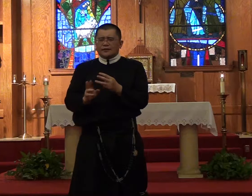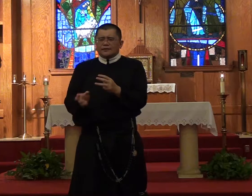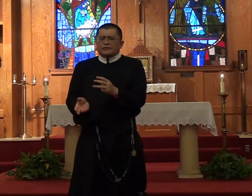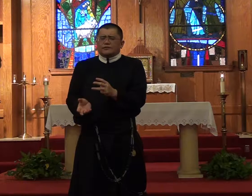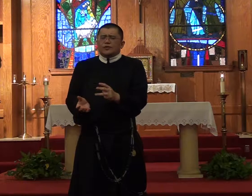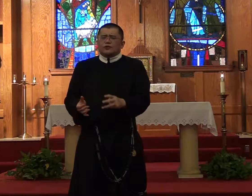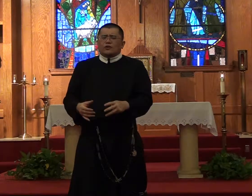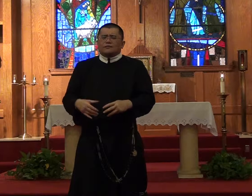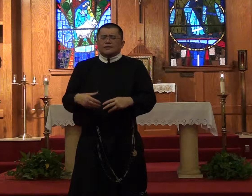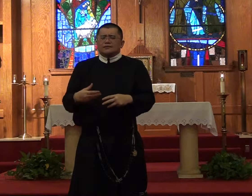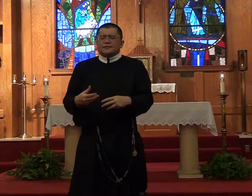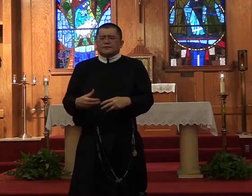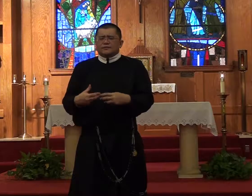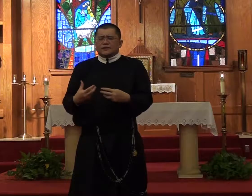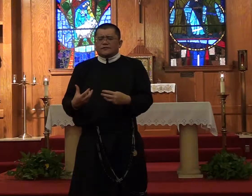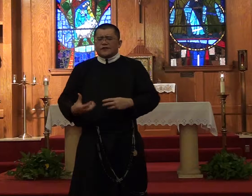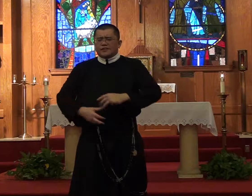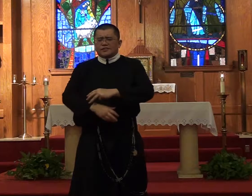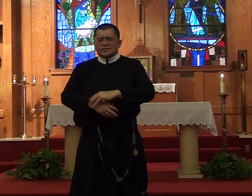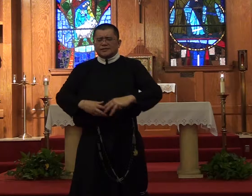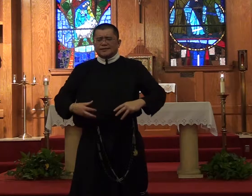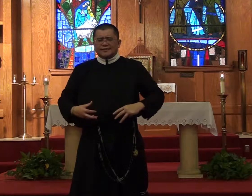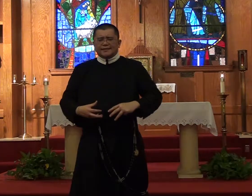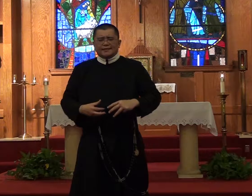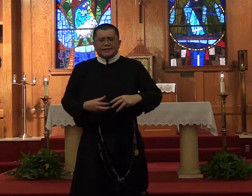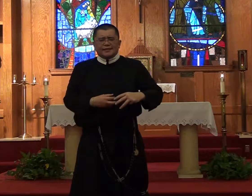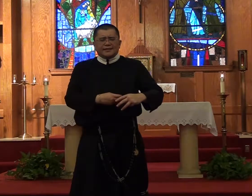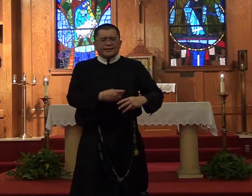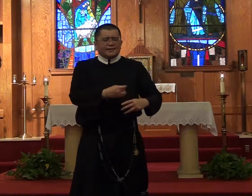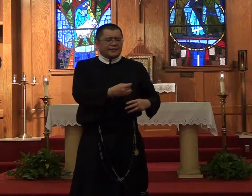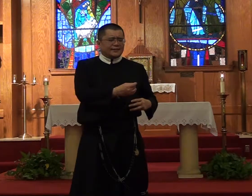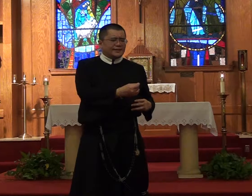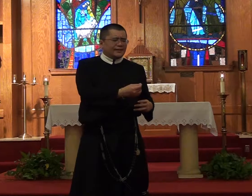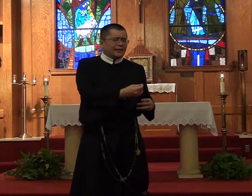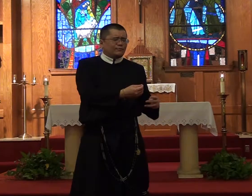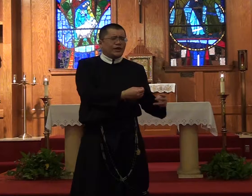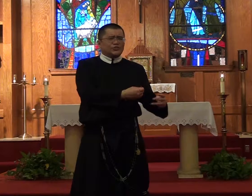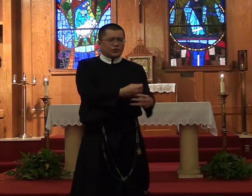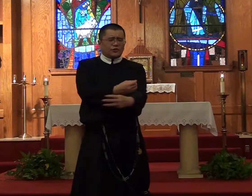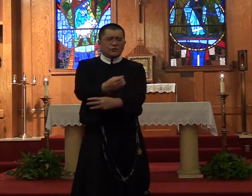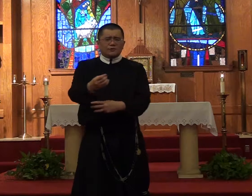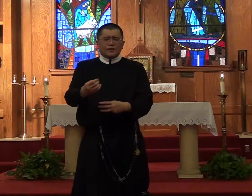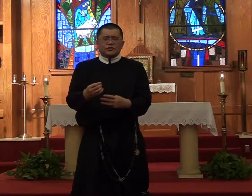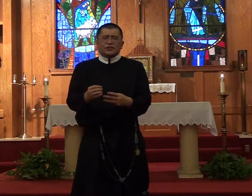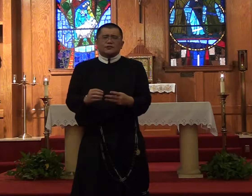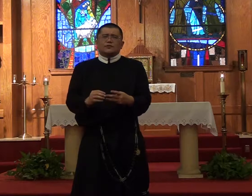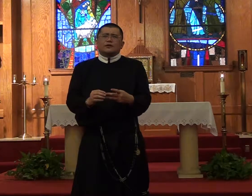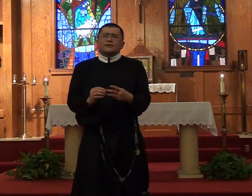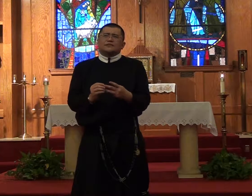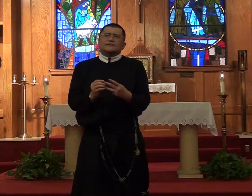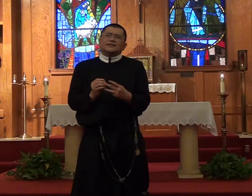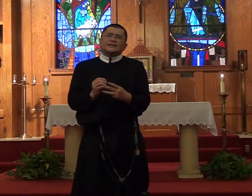You know, we grow up a little bit from the flesh and eating and pleasure, all those pleasure, and grow up a little bit,